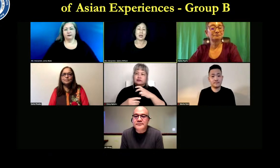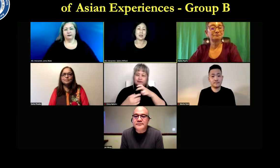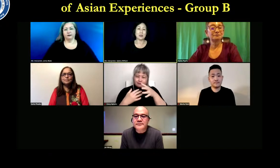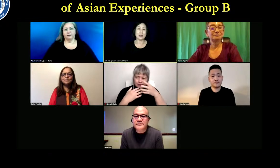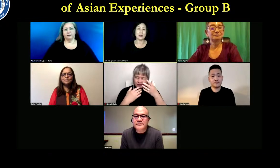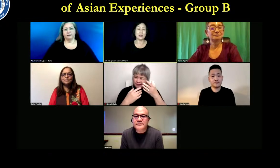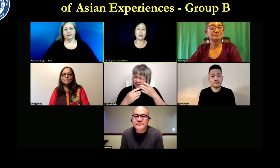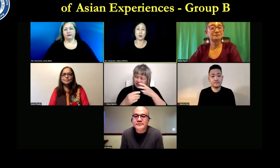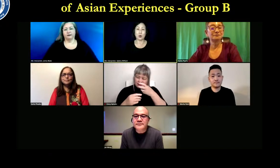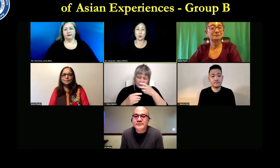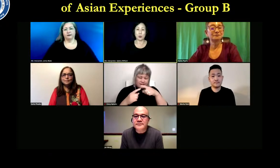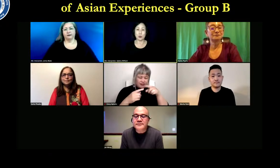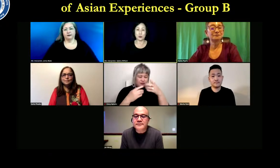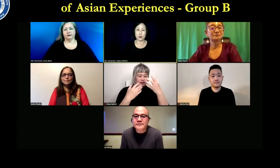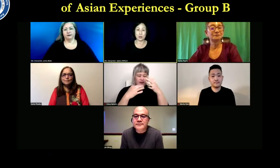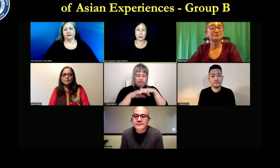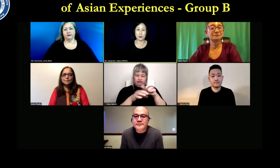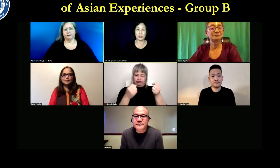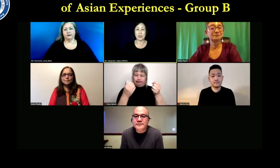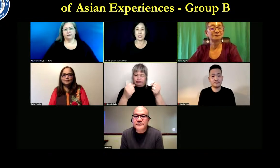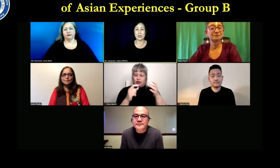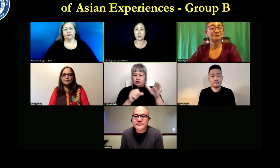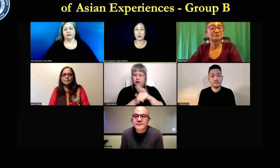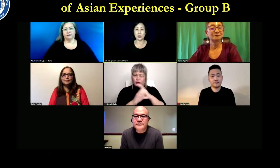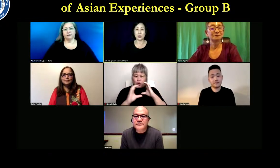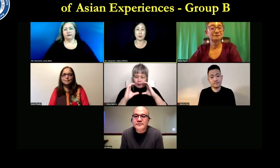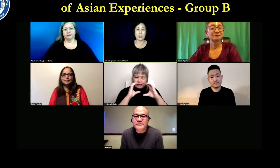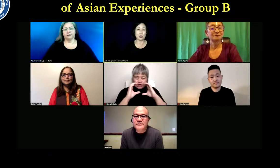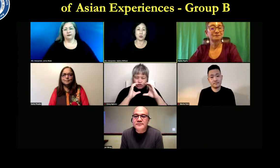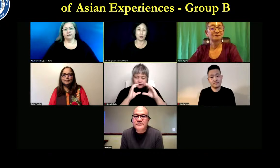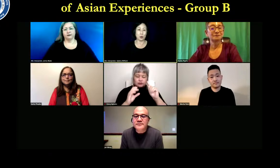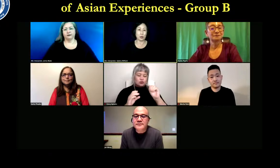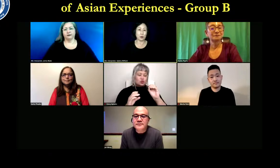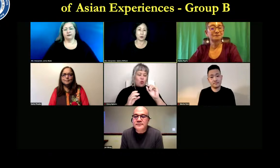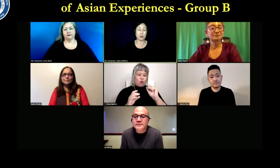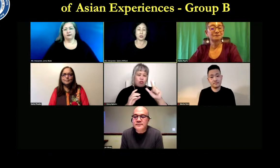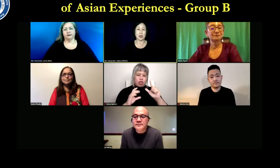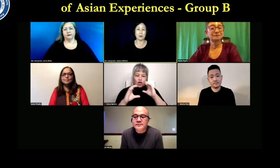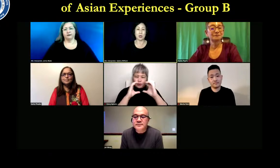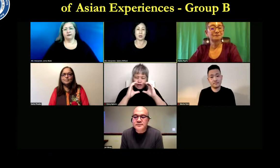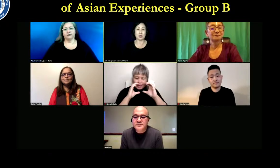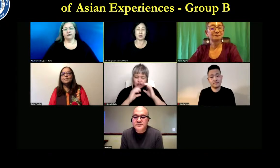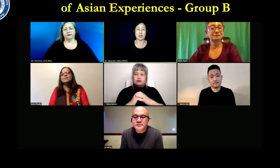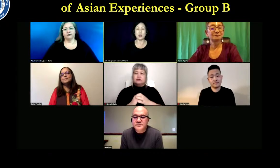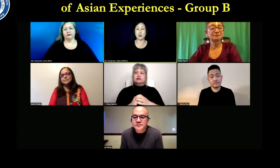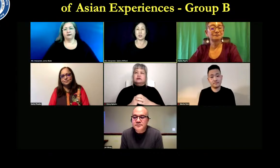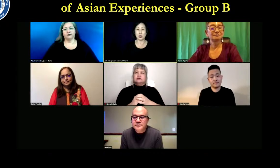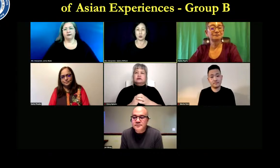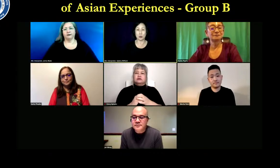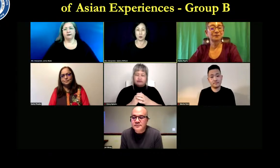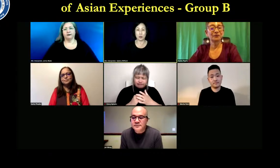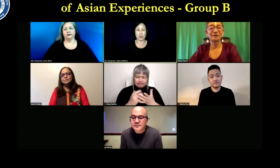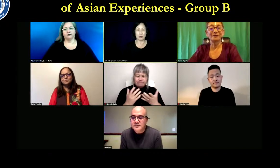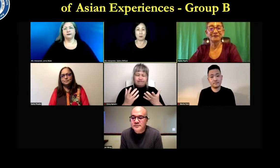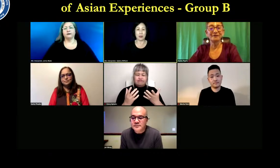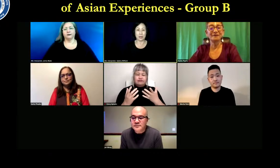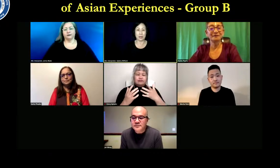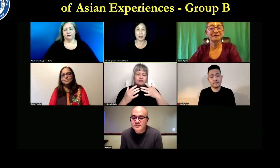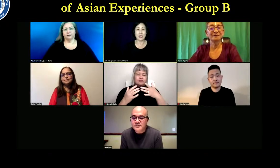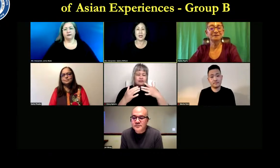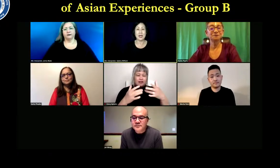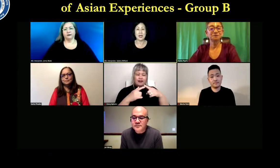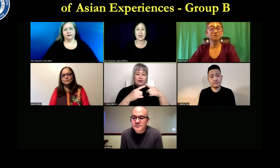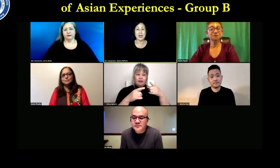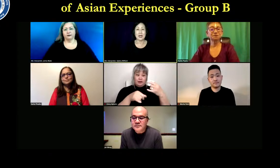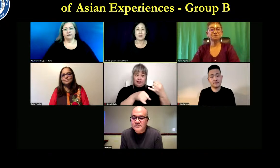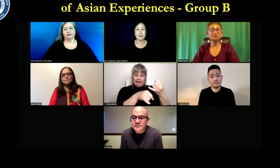We had kind of did the oral approach first, lip reading, and then we went to a mainstream program which taught, they used the total communication method.